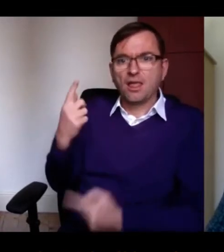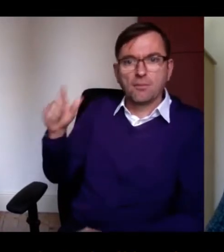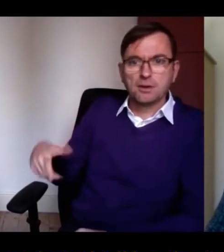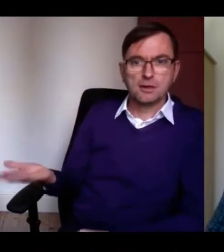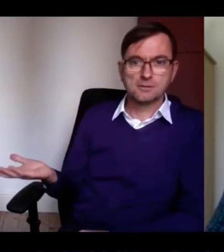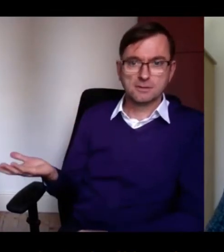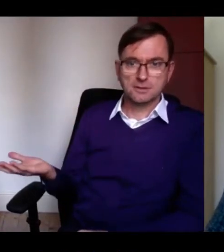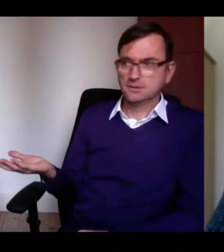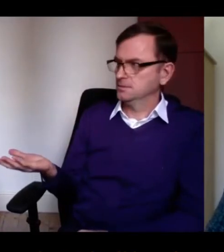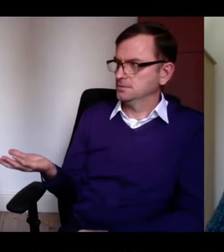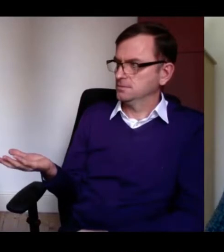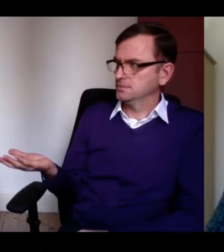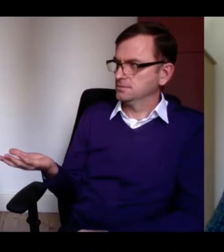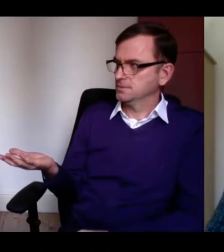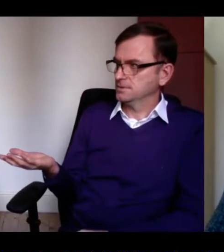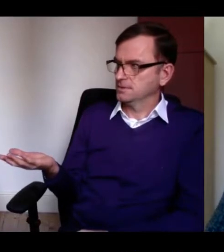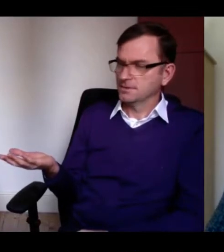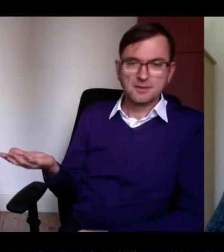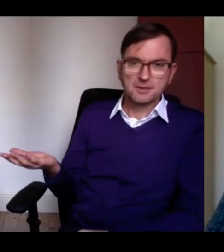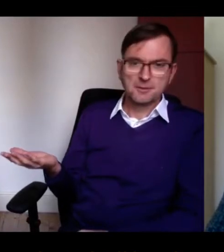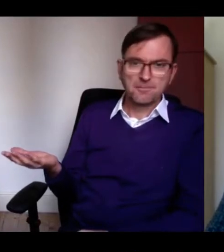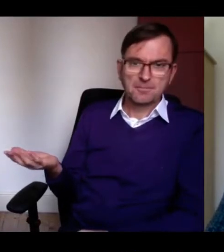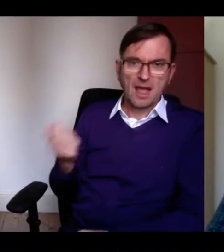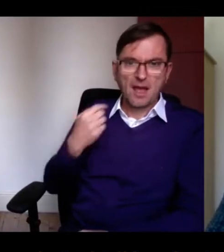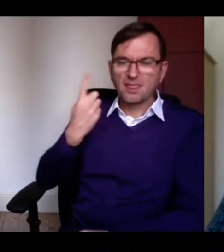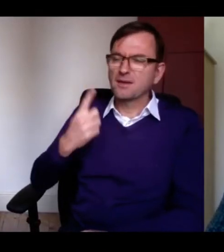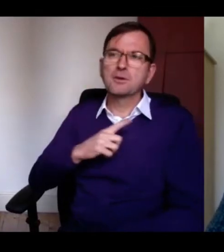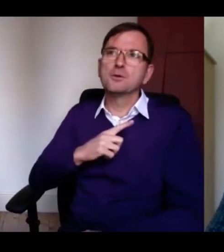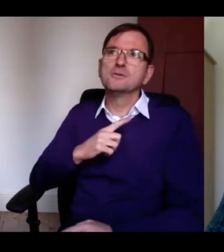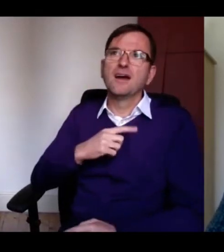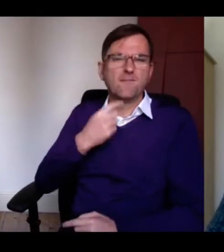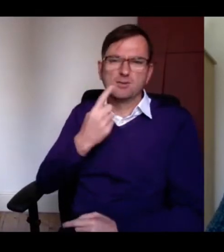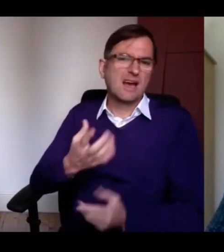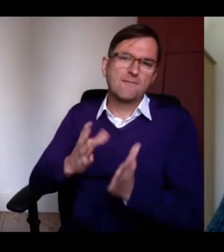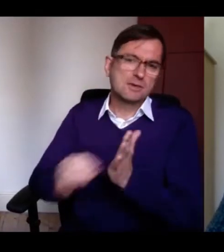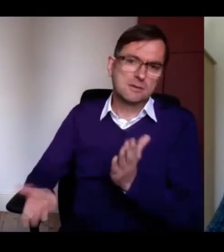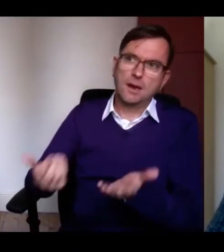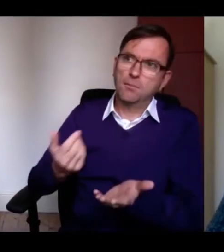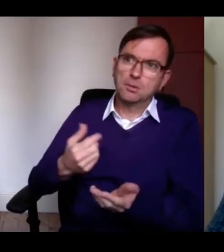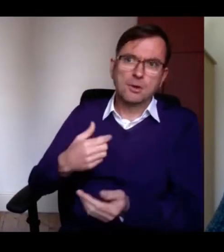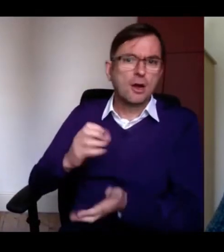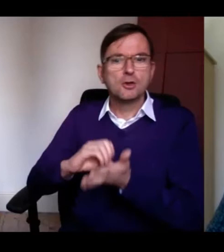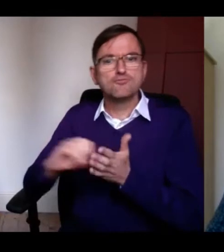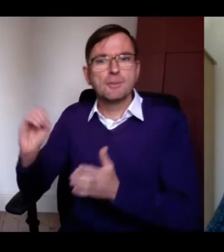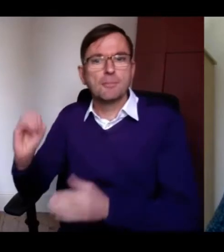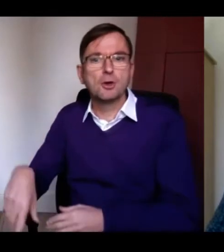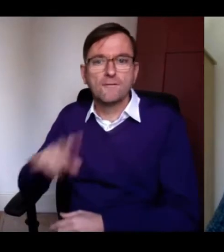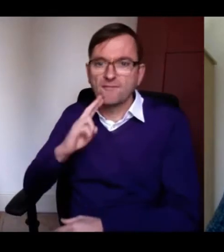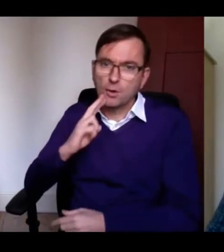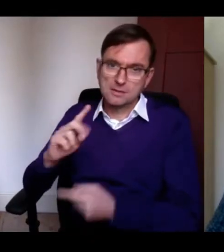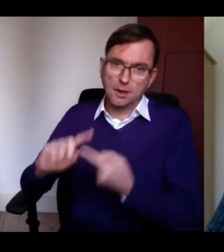Talking about my life, just like any other person would be. I think as well, for example,